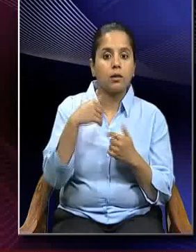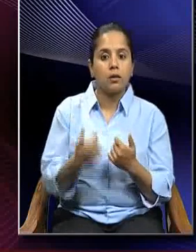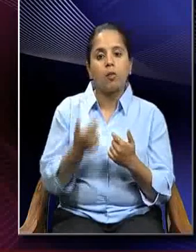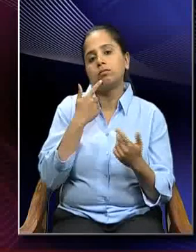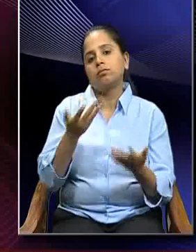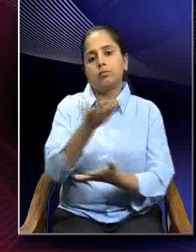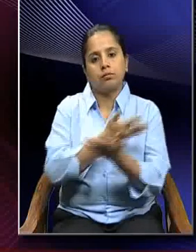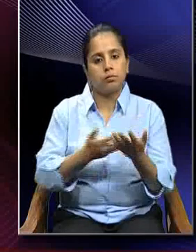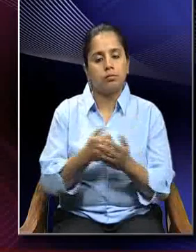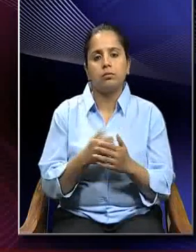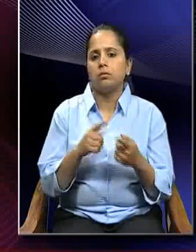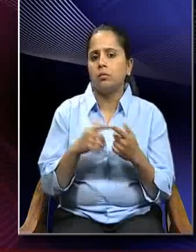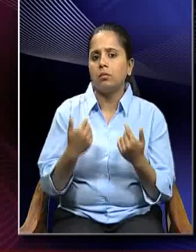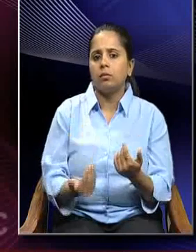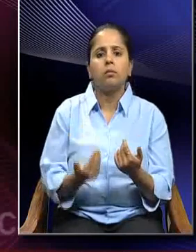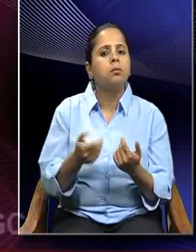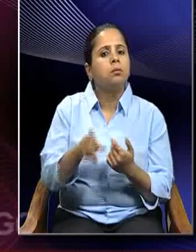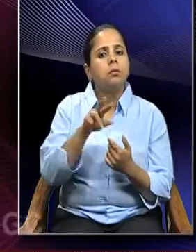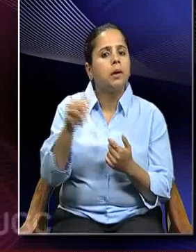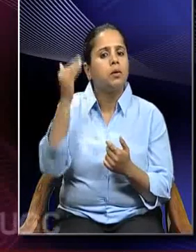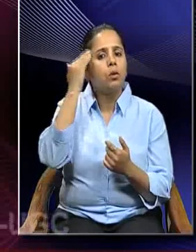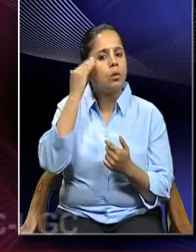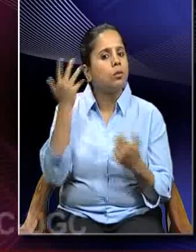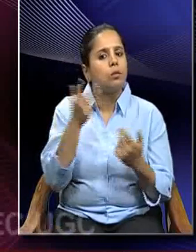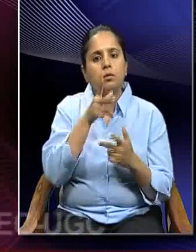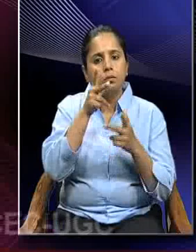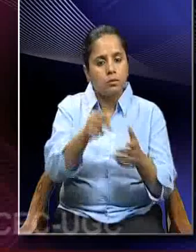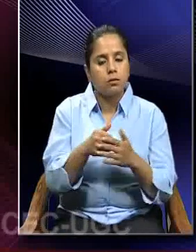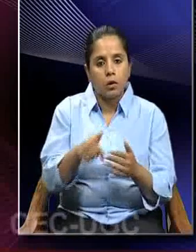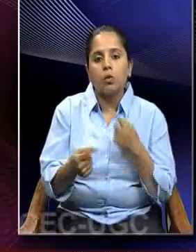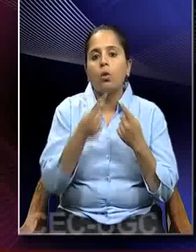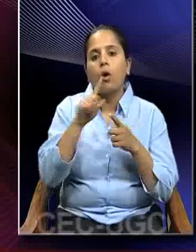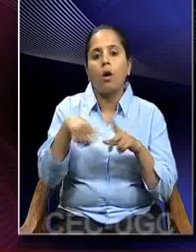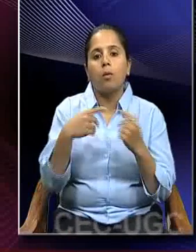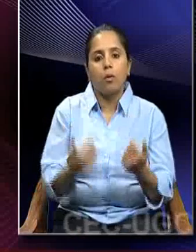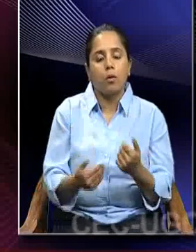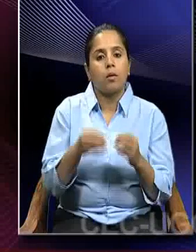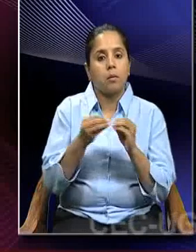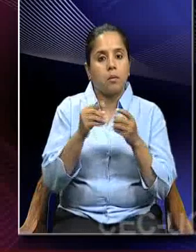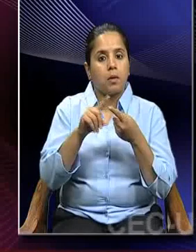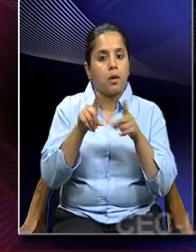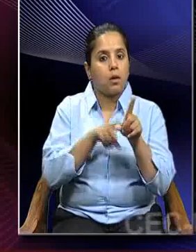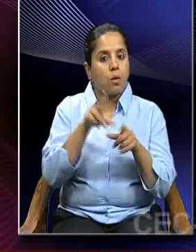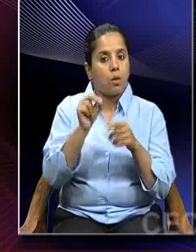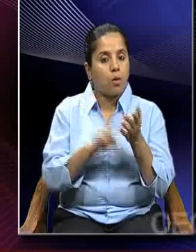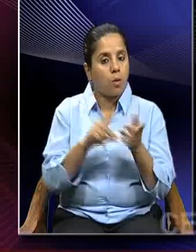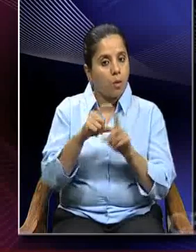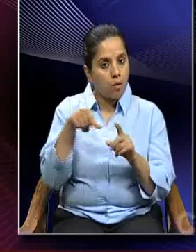discussion, that what existing body of knowledge says. Then we'll talk about beyond Western models